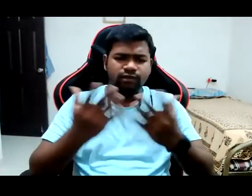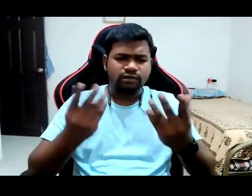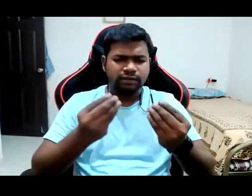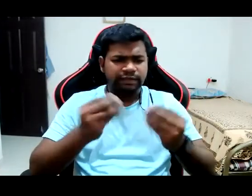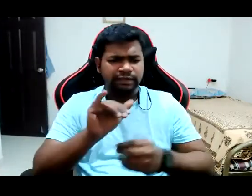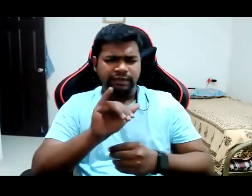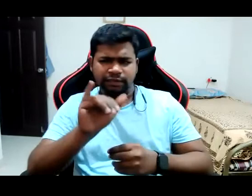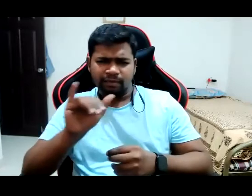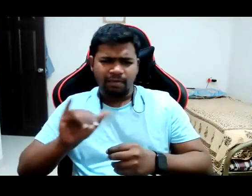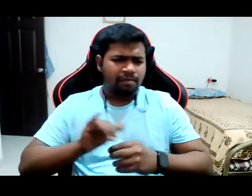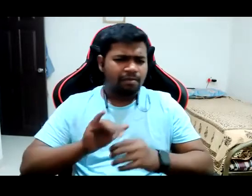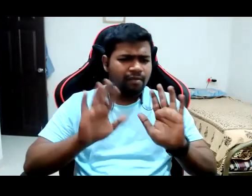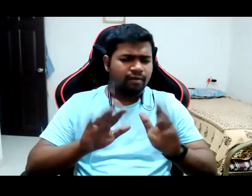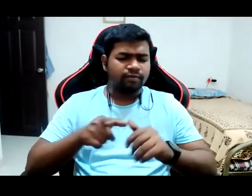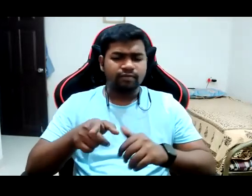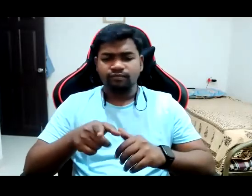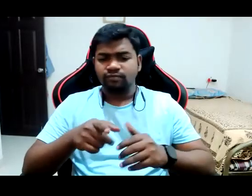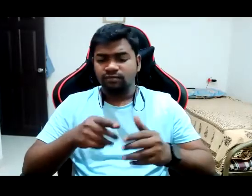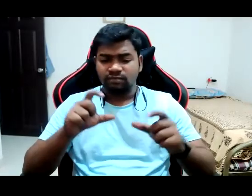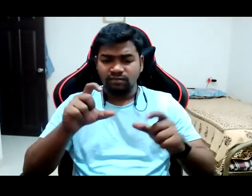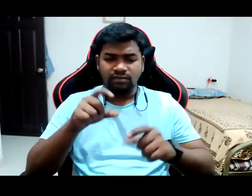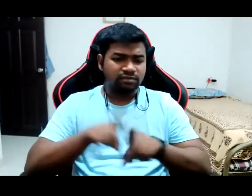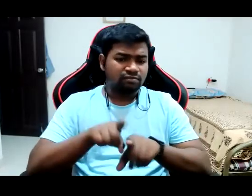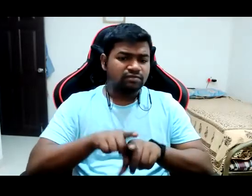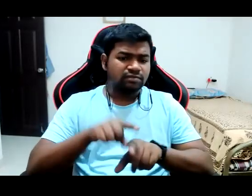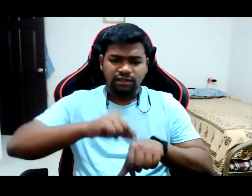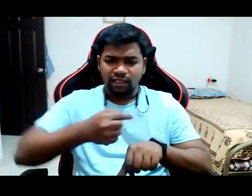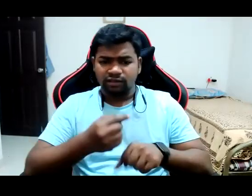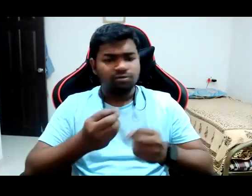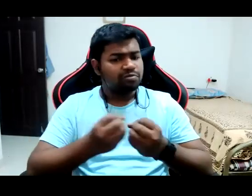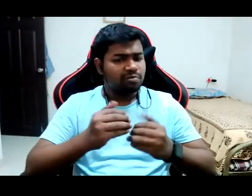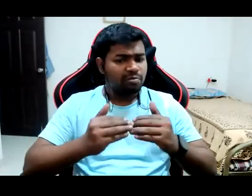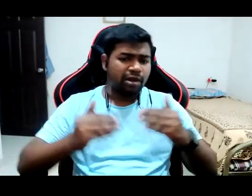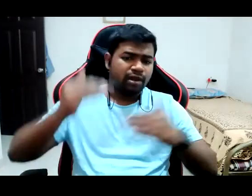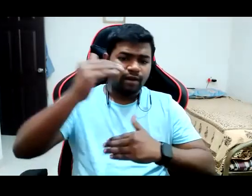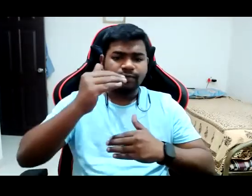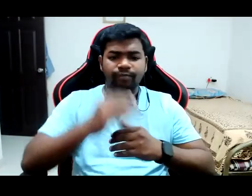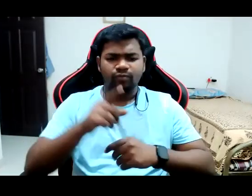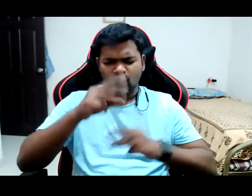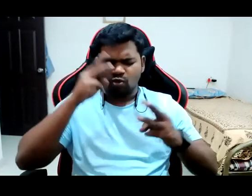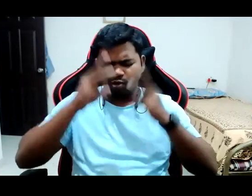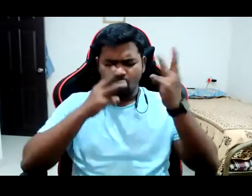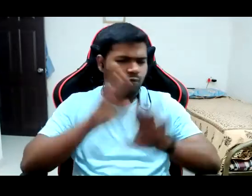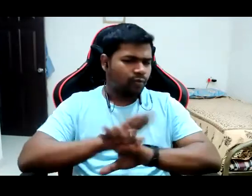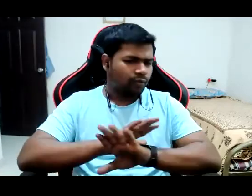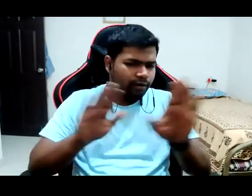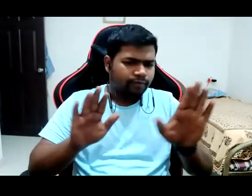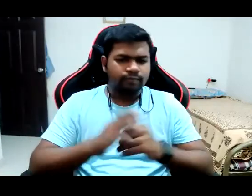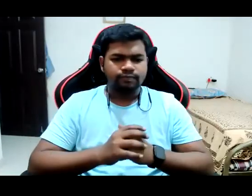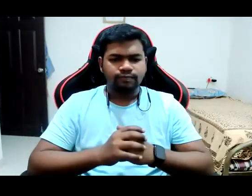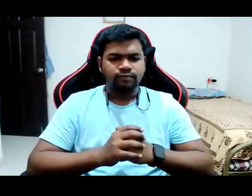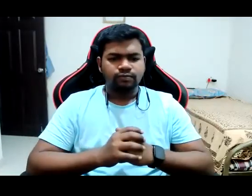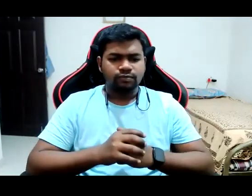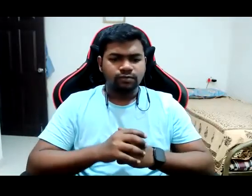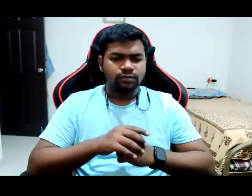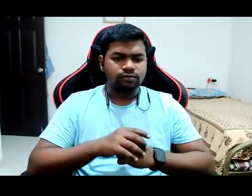Because the chances are very high that there would be something somewhere, right? So don't worry too much about it. Just make sure that you're